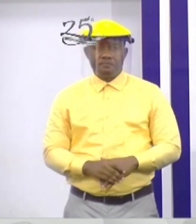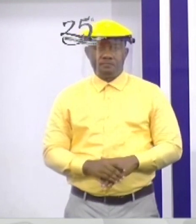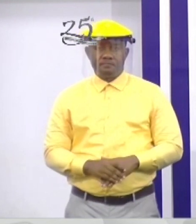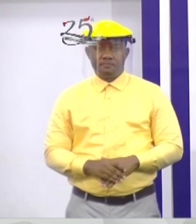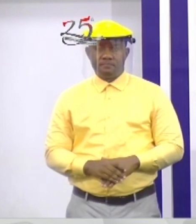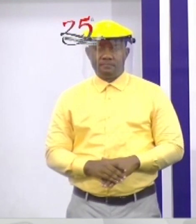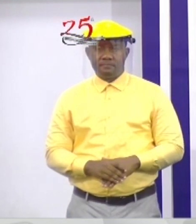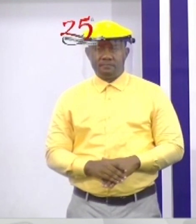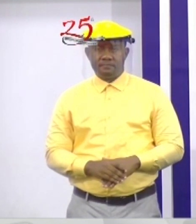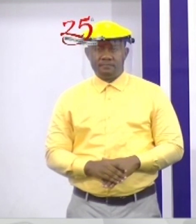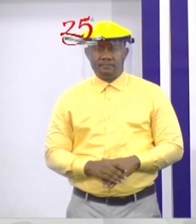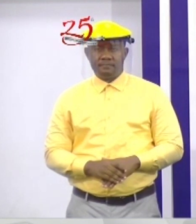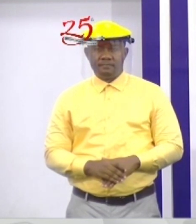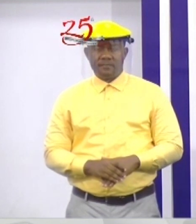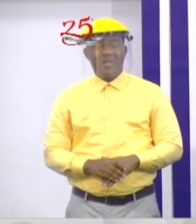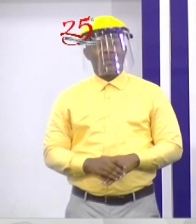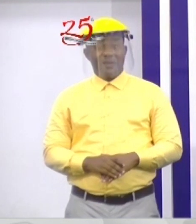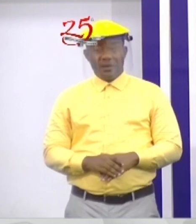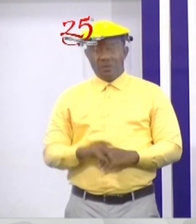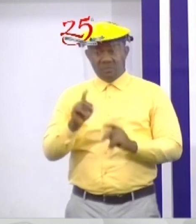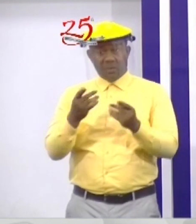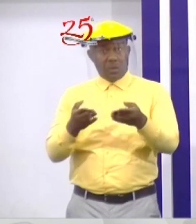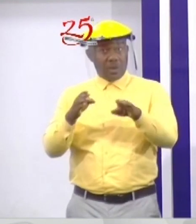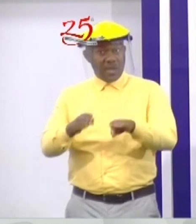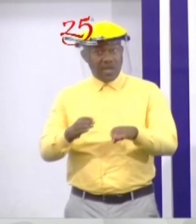The age range for the deaths